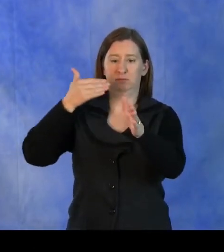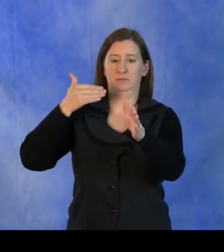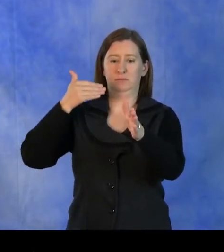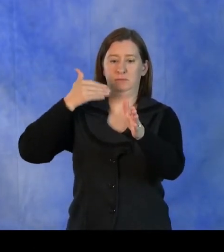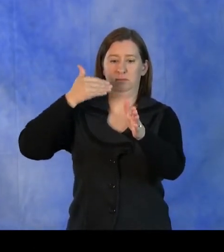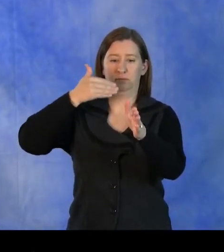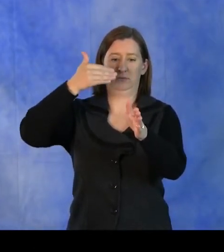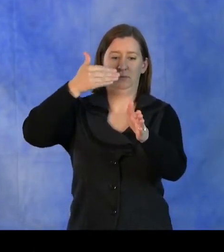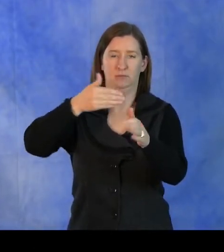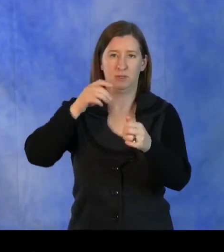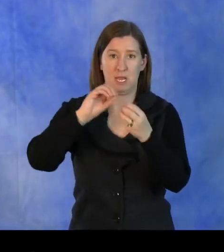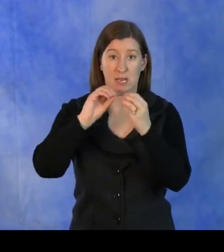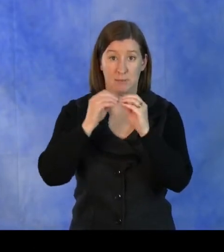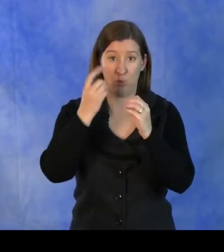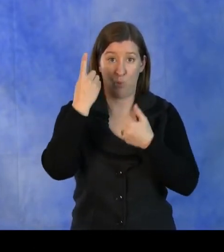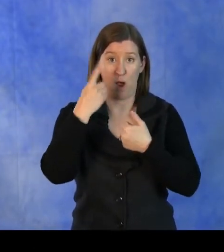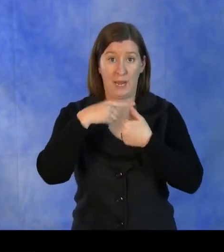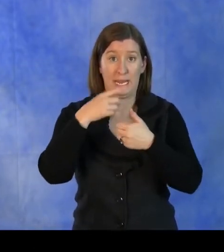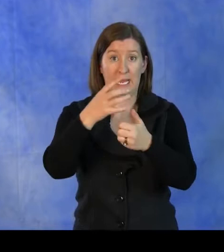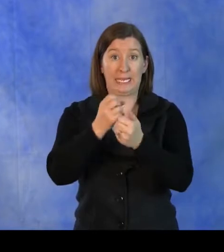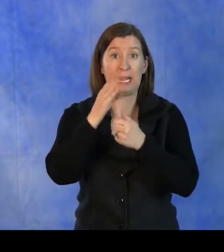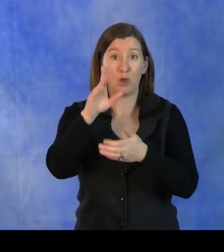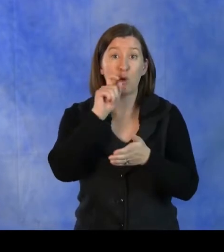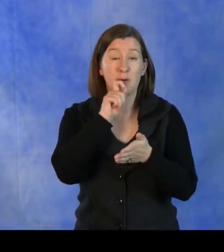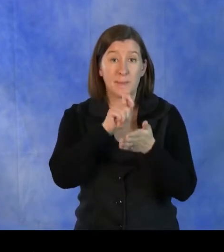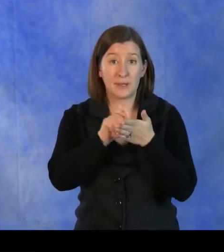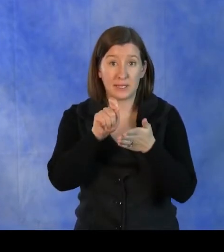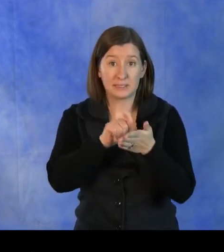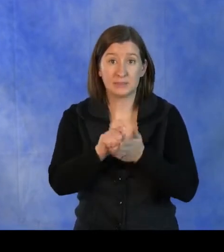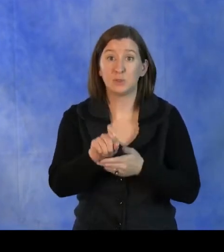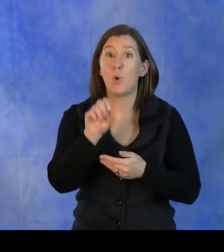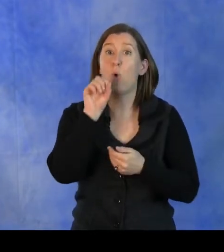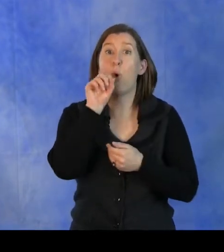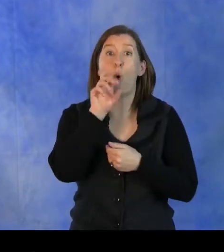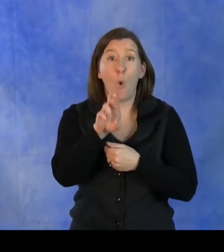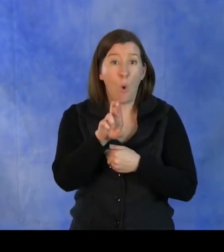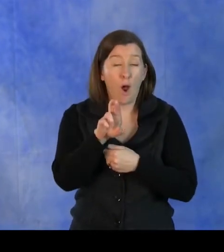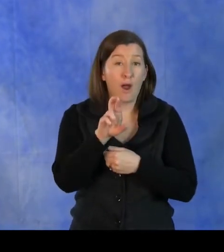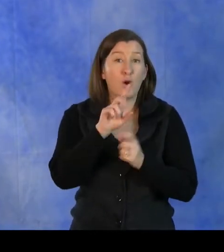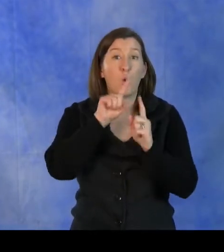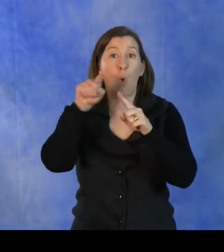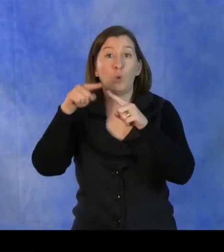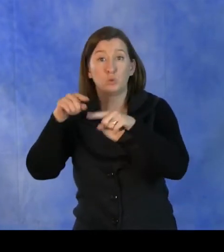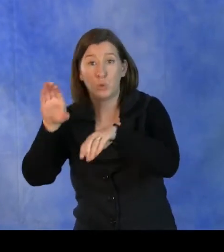Some really need to kind of work up to that.